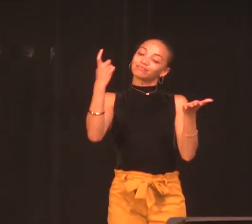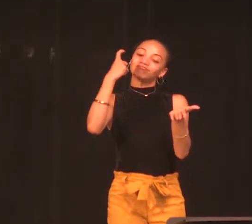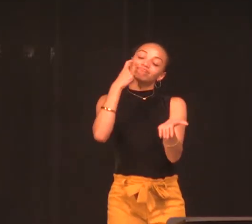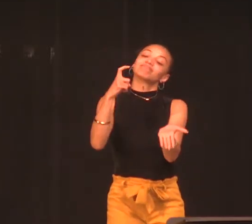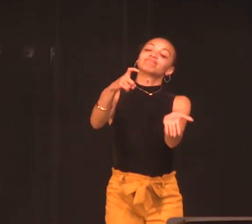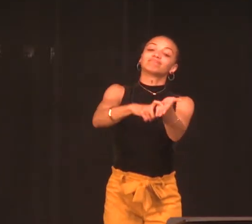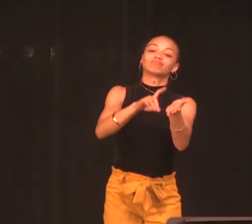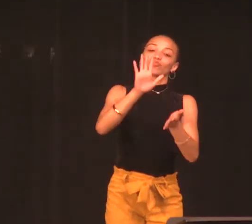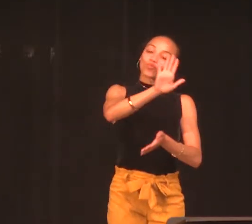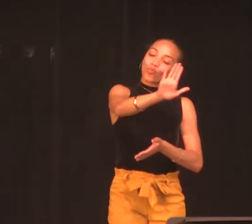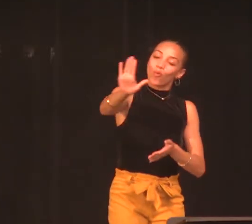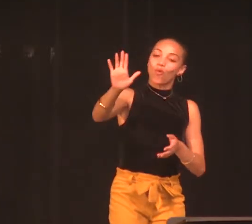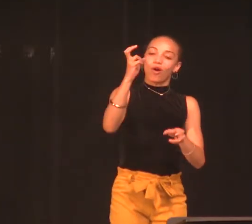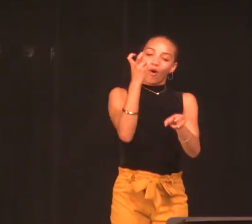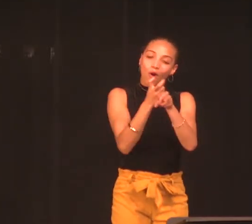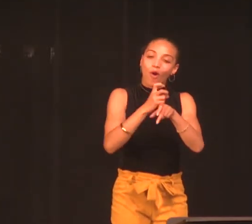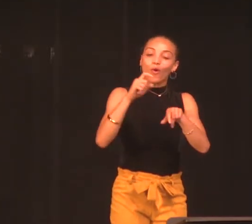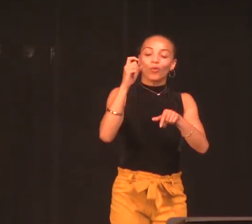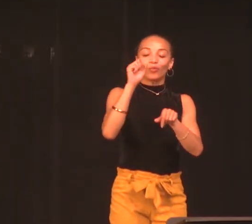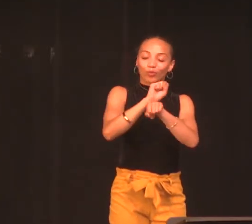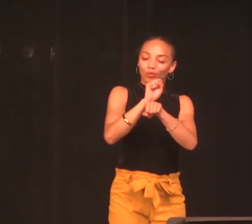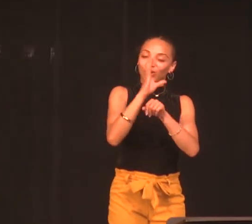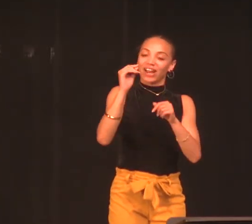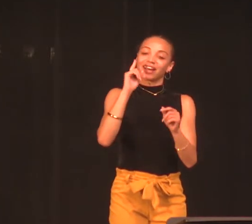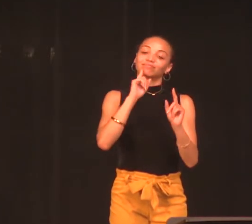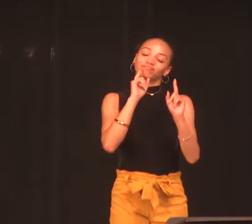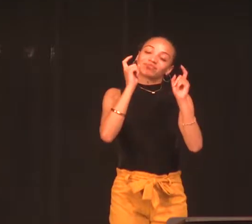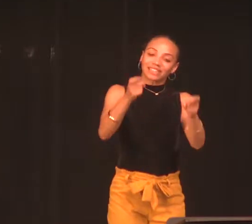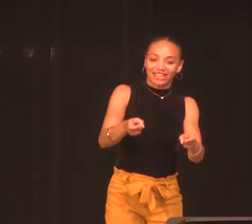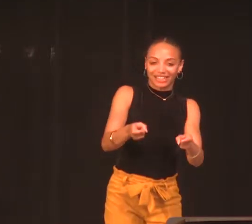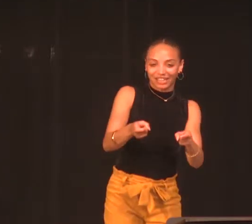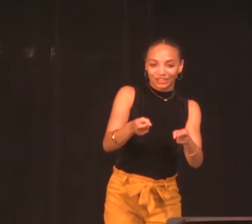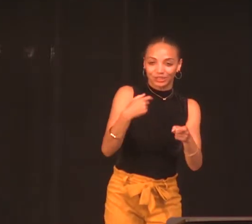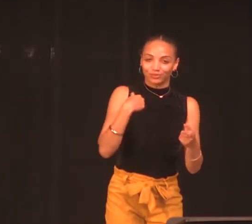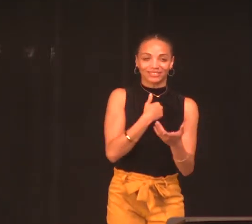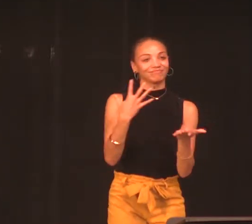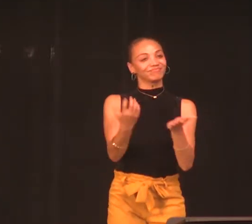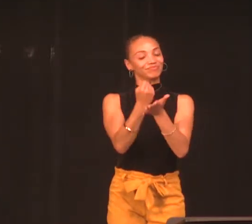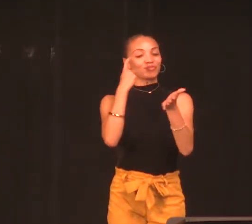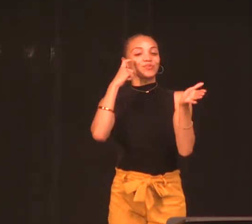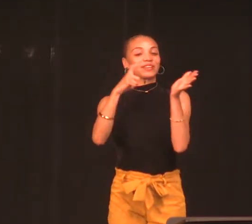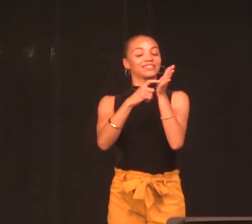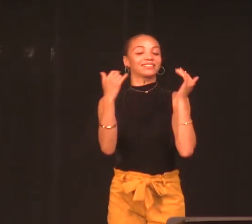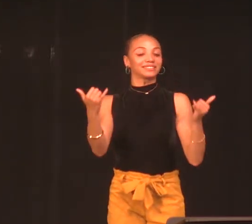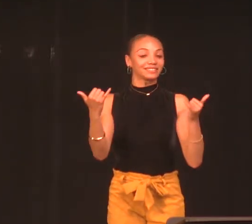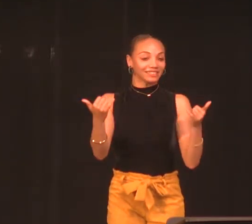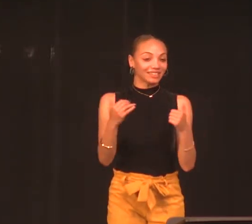It is each of you that we are here to recognize, your hard work and your dedication.